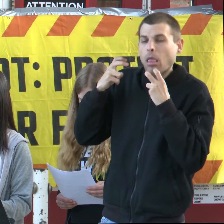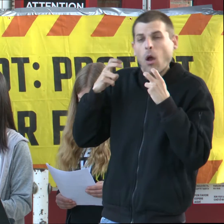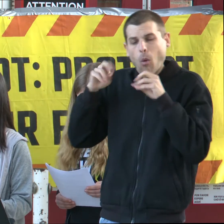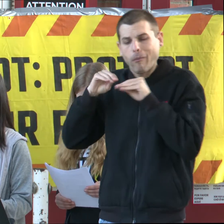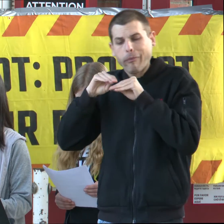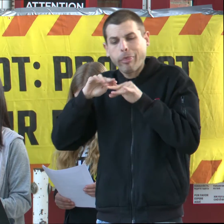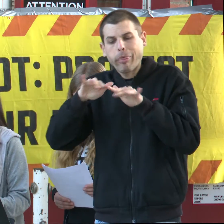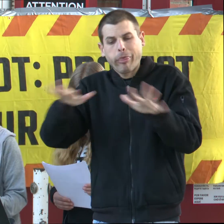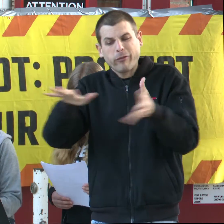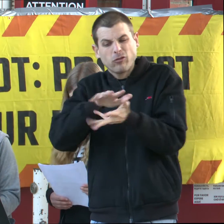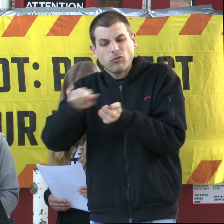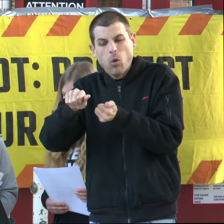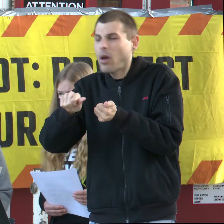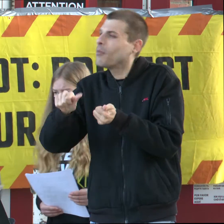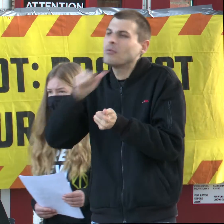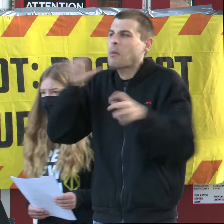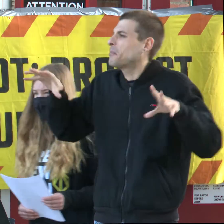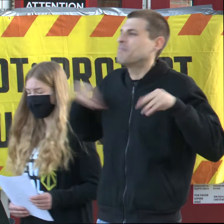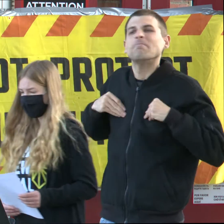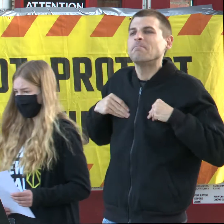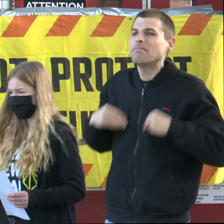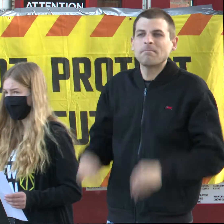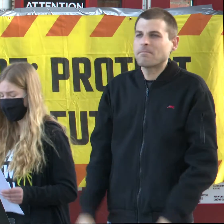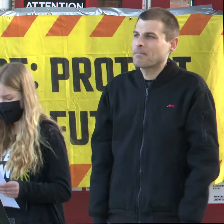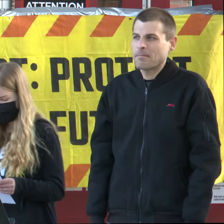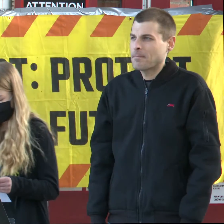and further pollute this neighborhood.